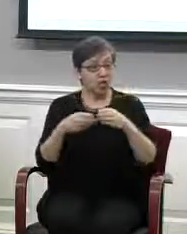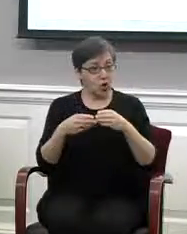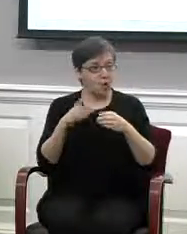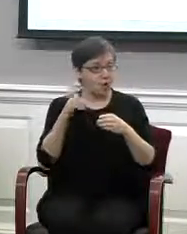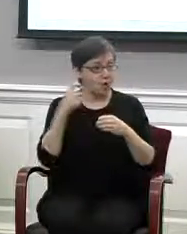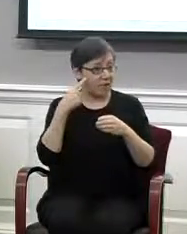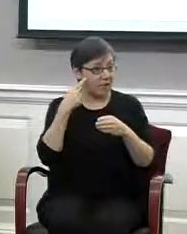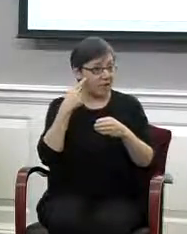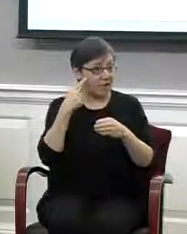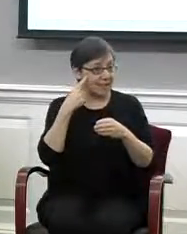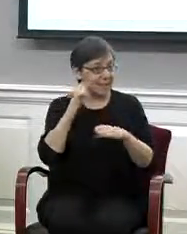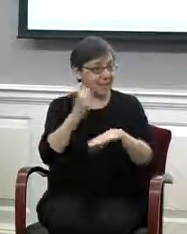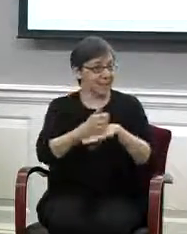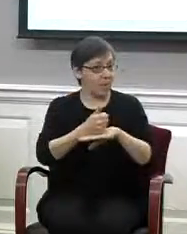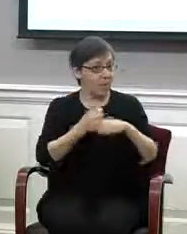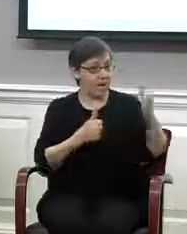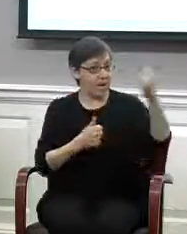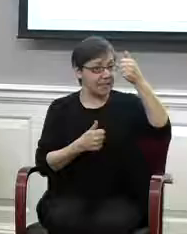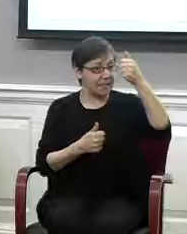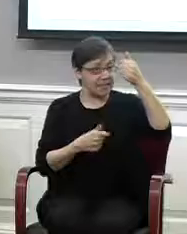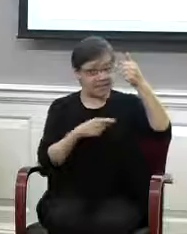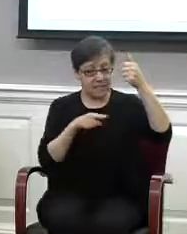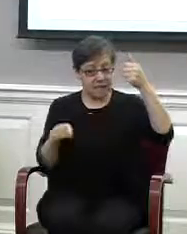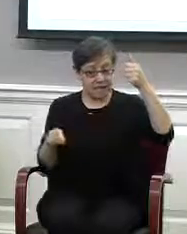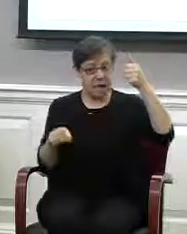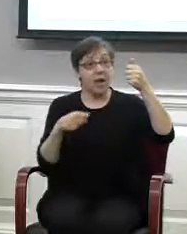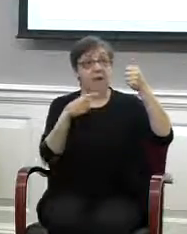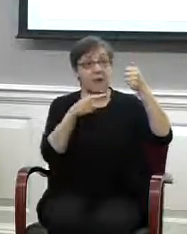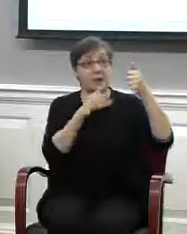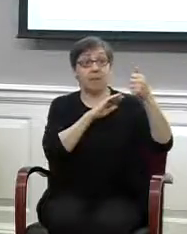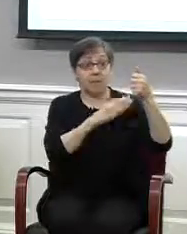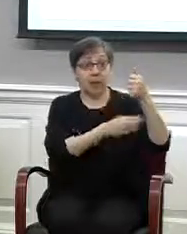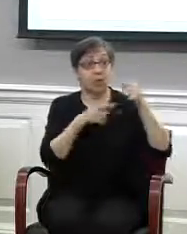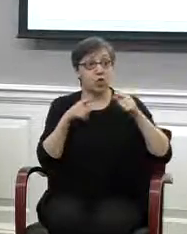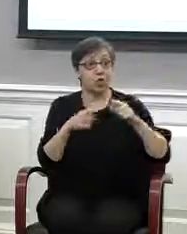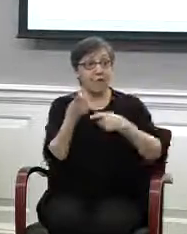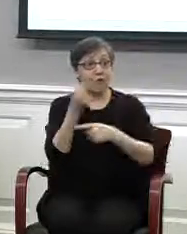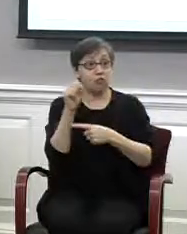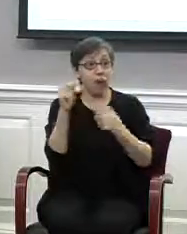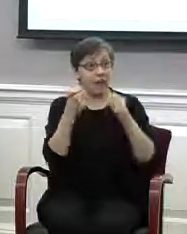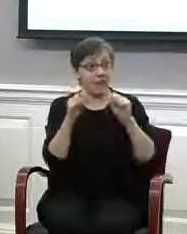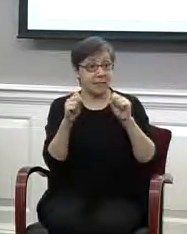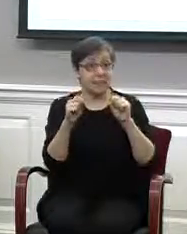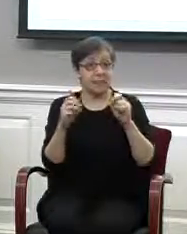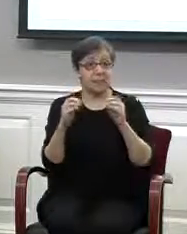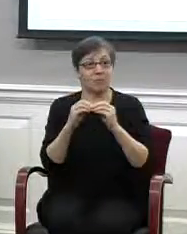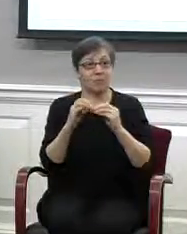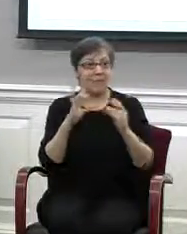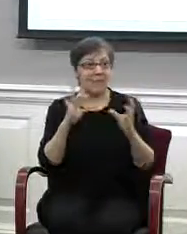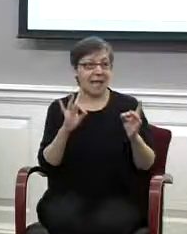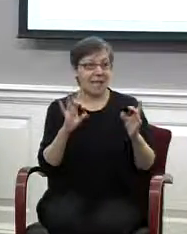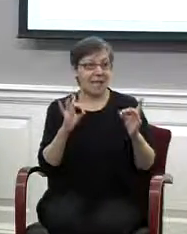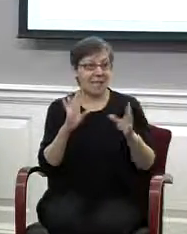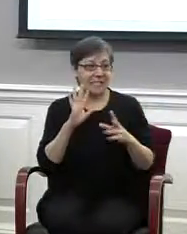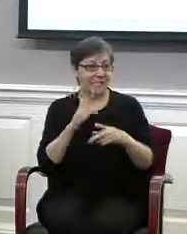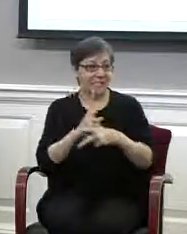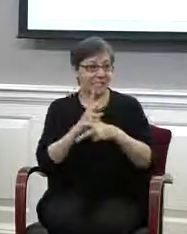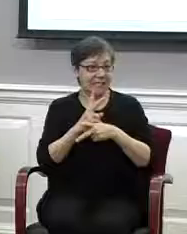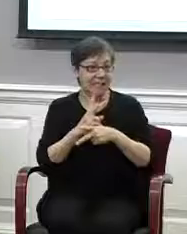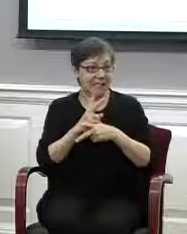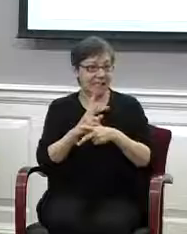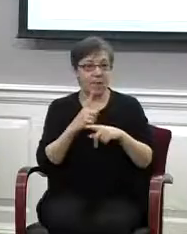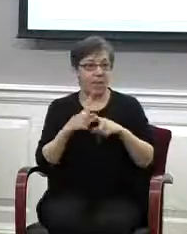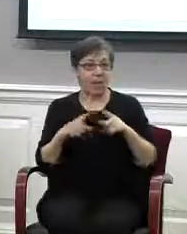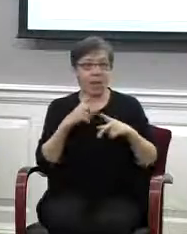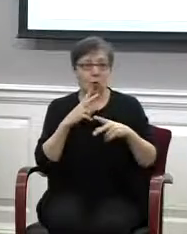place, one that was also in power at the time of the riot, so there is a little more delicateness that has to be done, and they don't actually